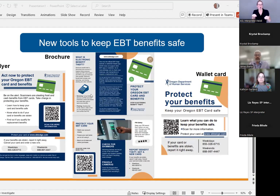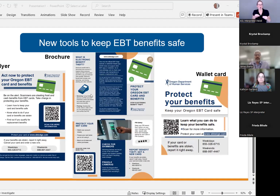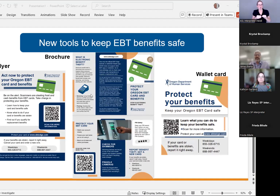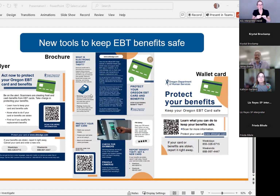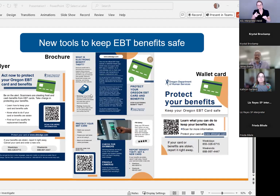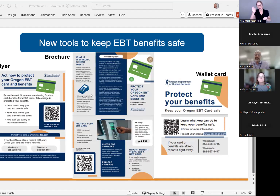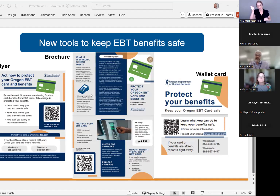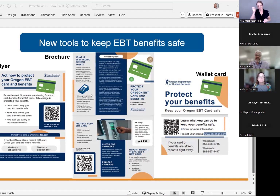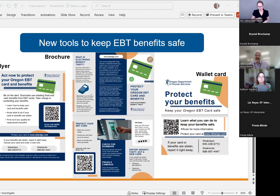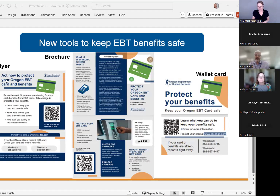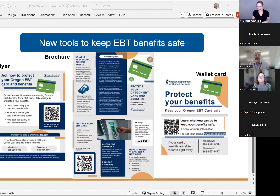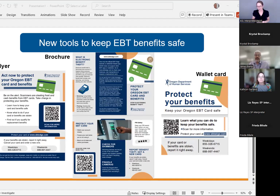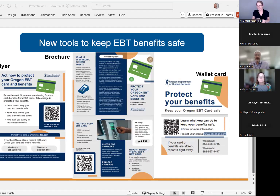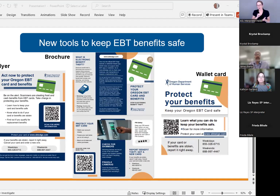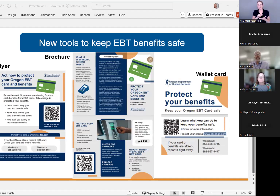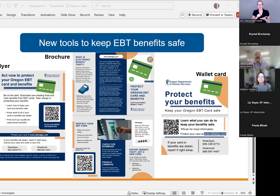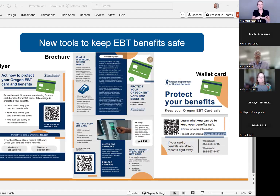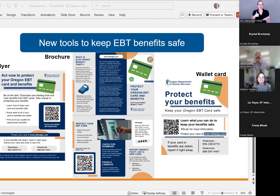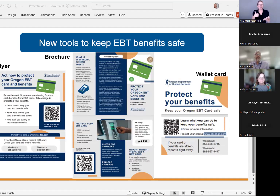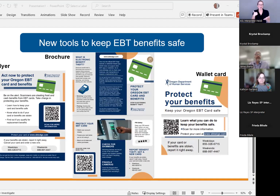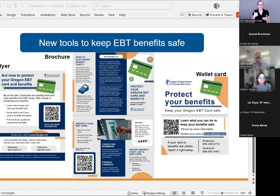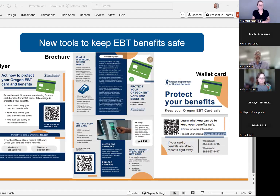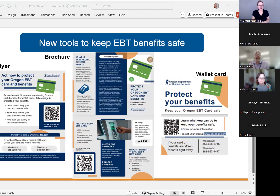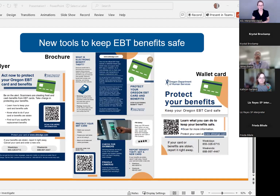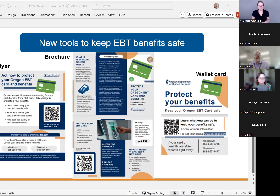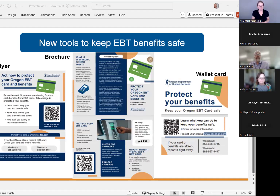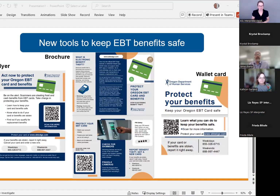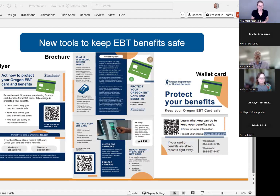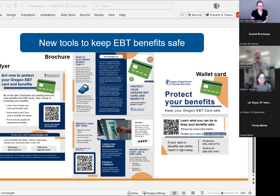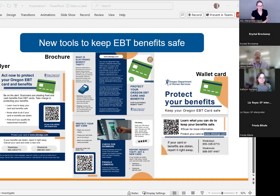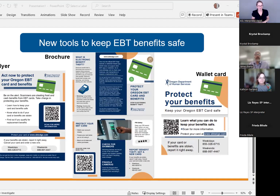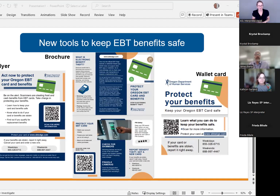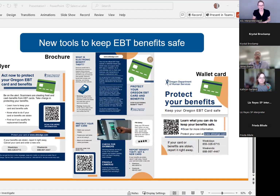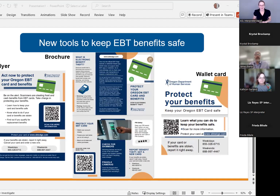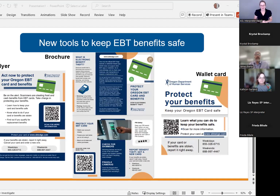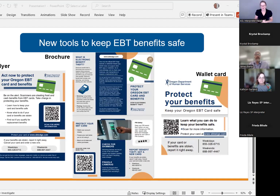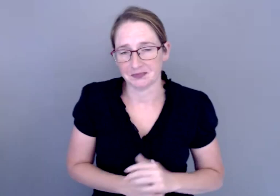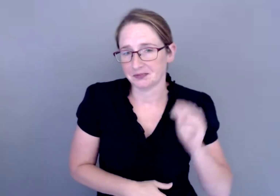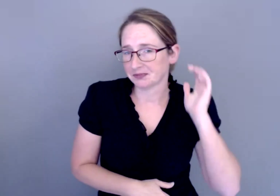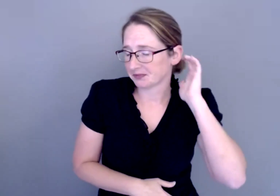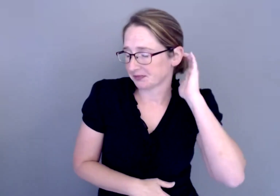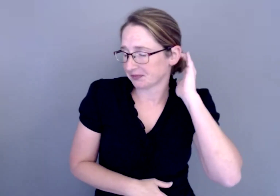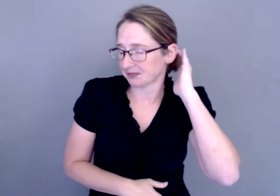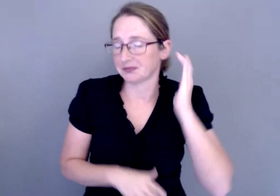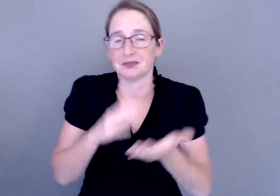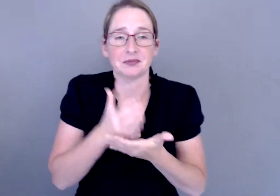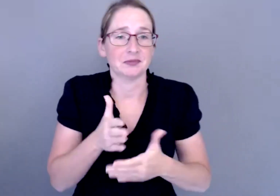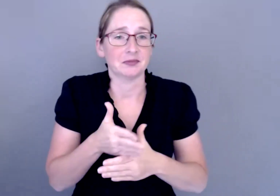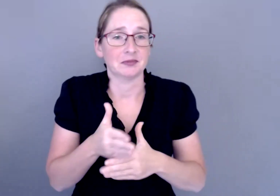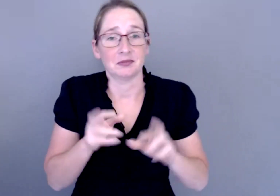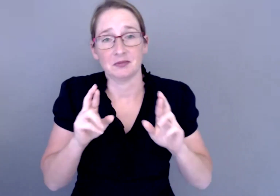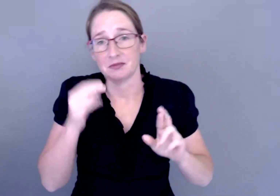stolen. So that's what I have. So I am going to stop sharing, and I hope if you